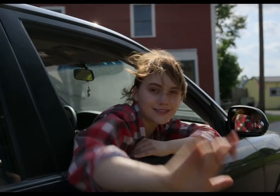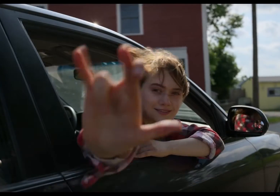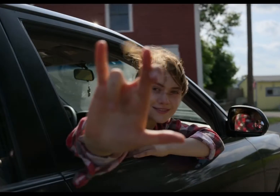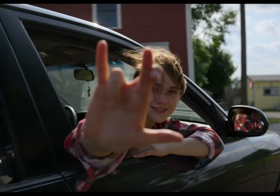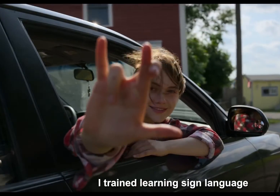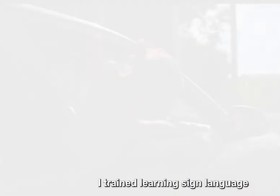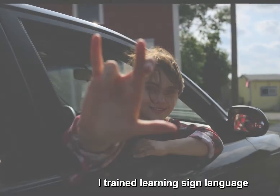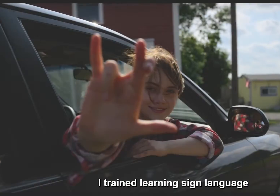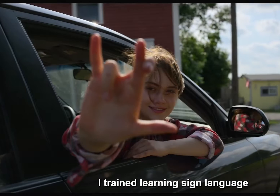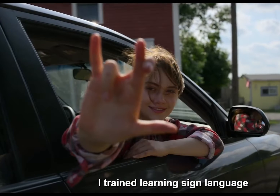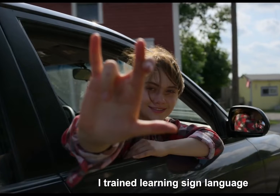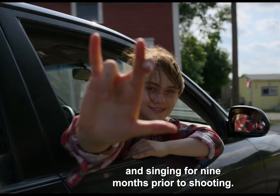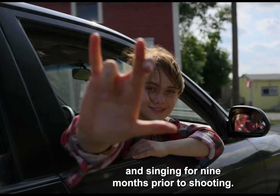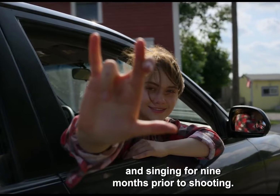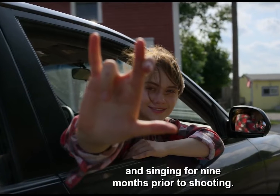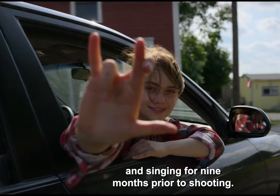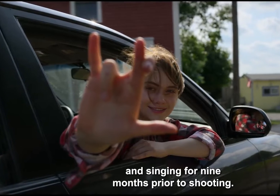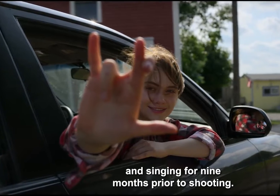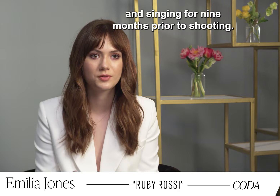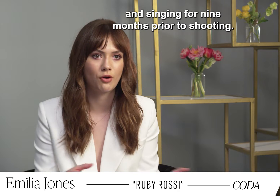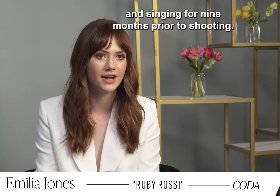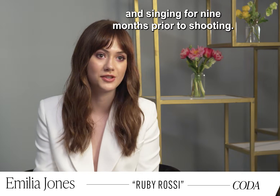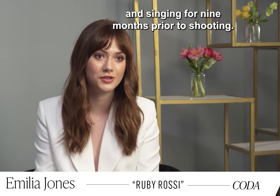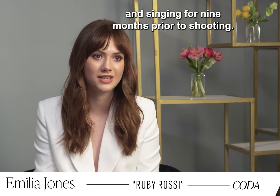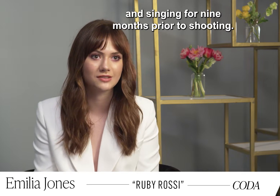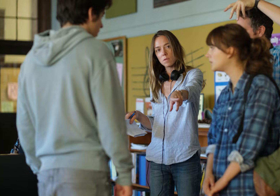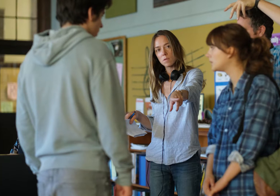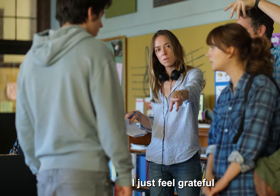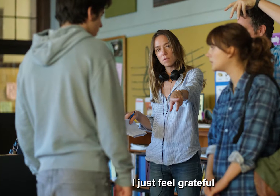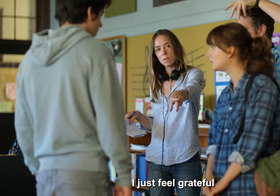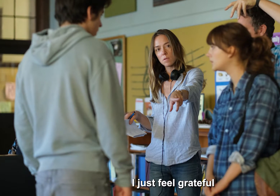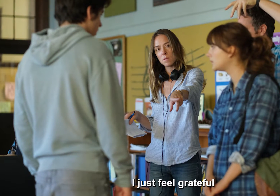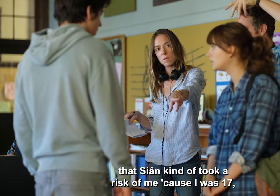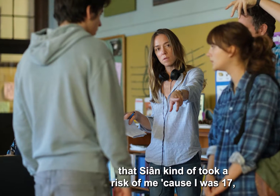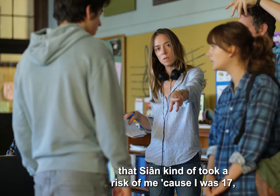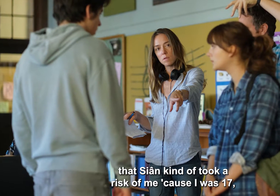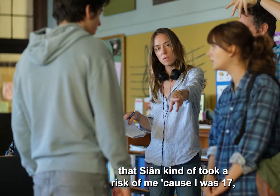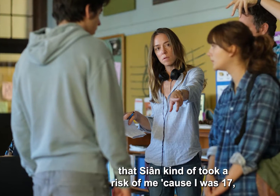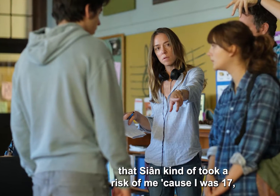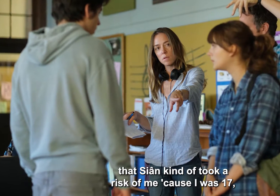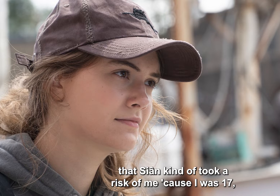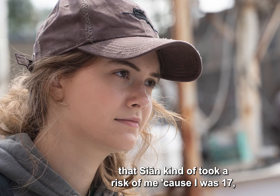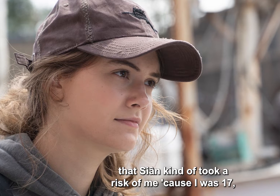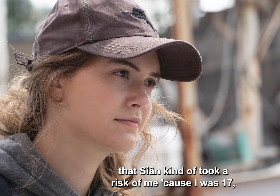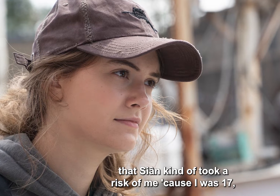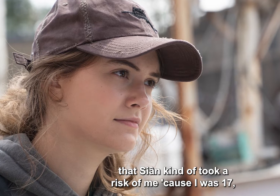I trained learning sign language and singing for nine months prior to shooting. I just feel grateful that Sean kind of took a risk with me because I was 17,